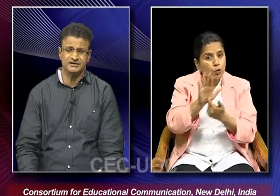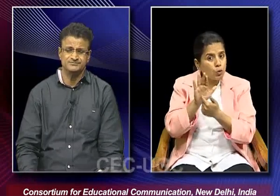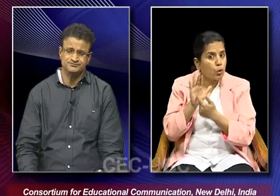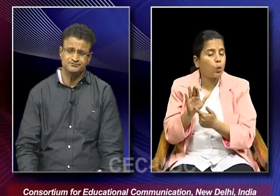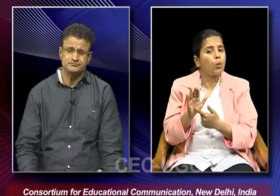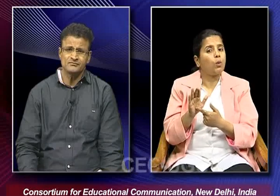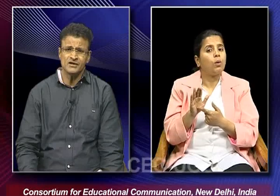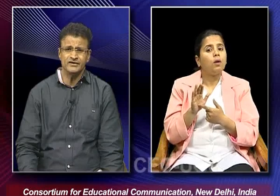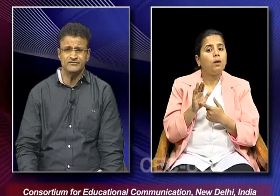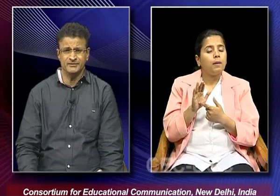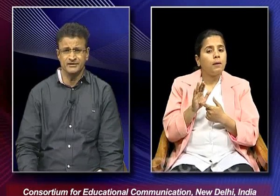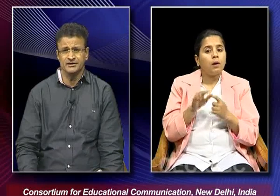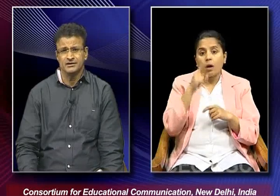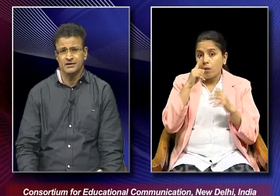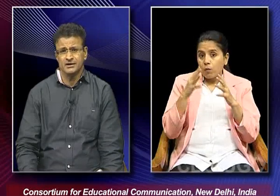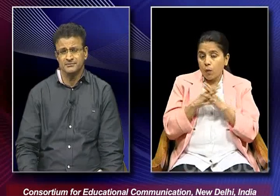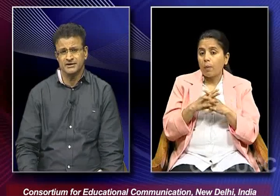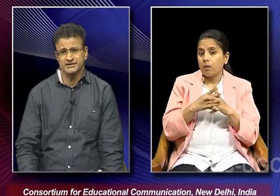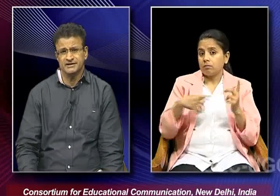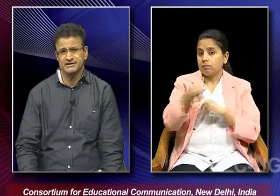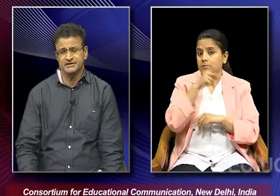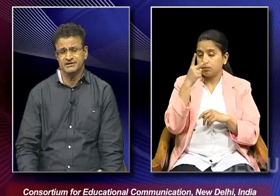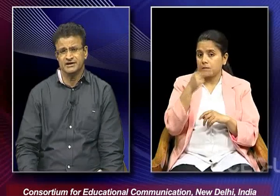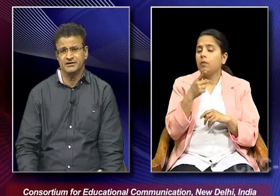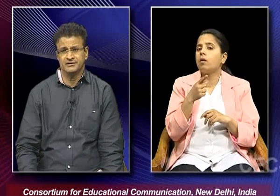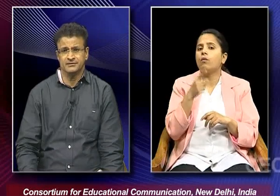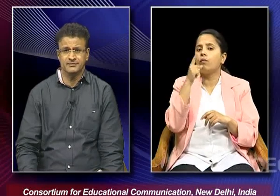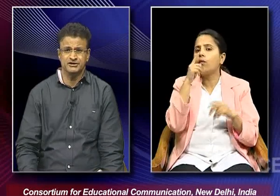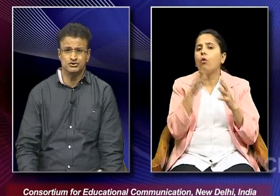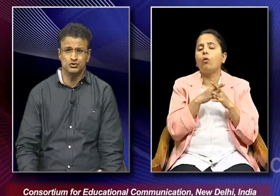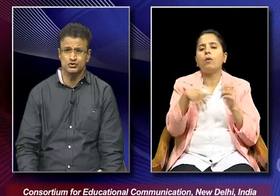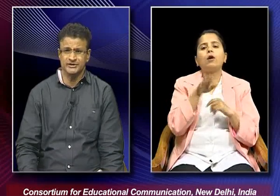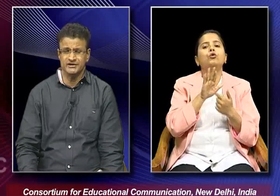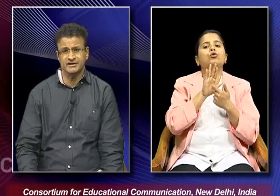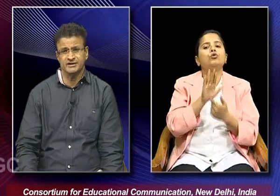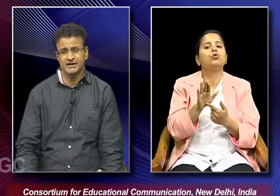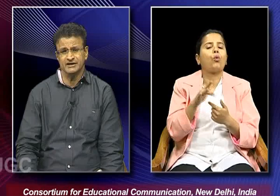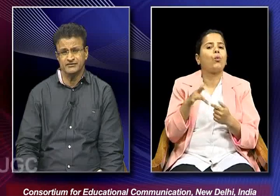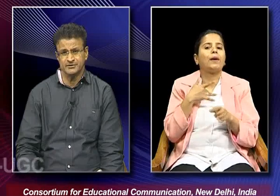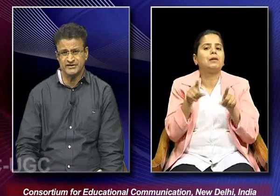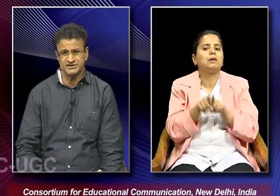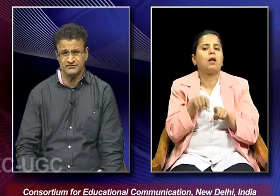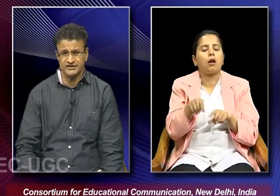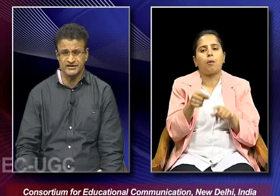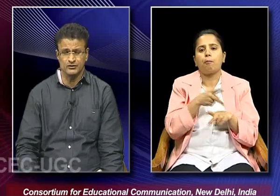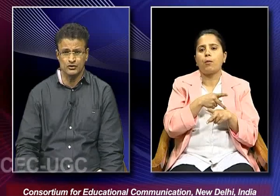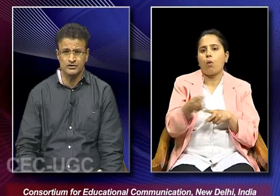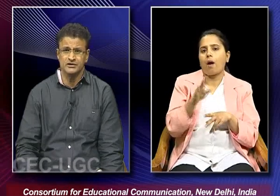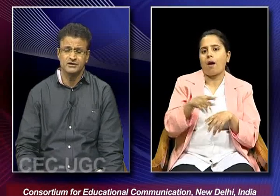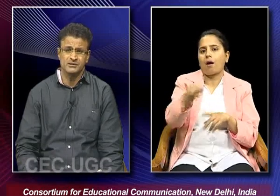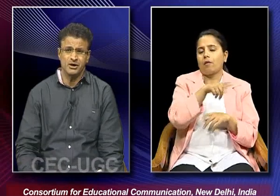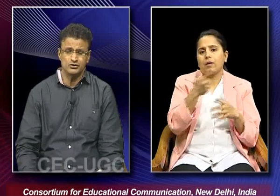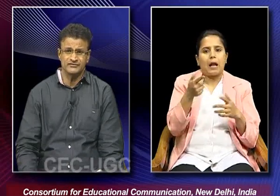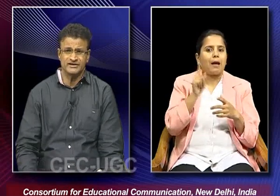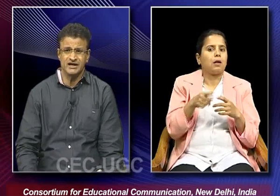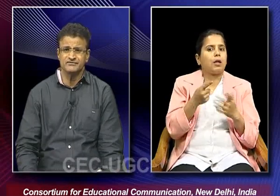that where women they are being shown to be in a kind of a profession where they could not